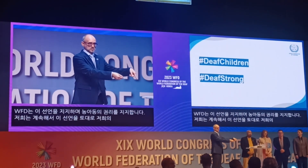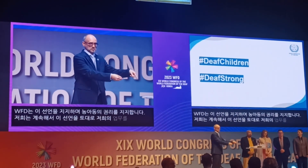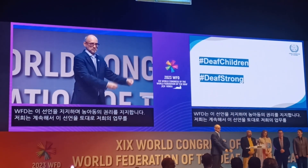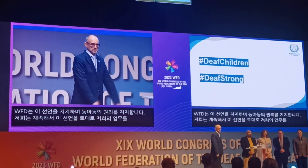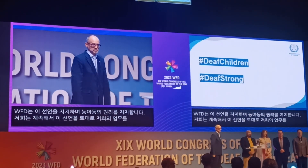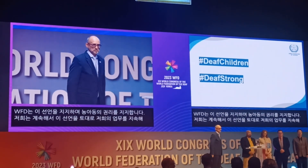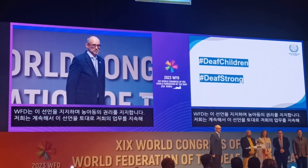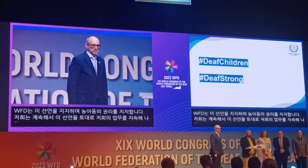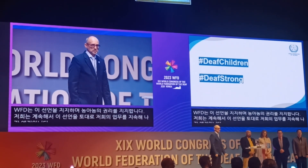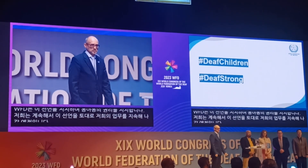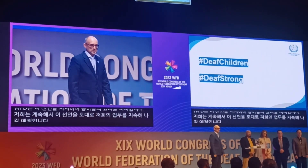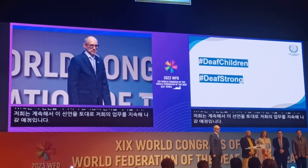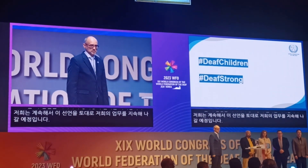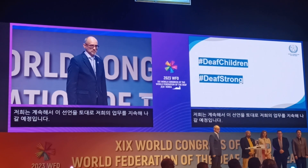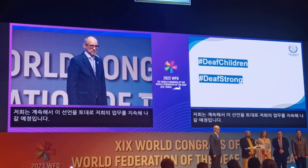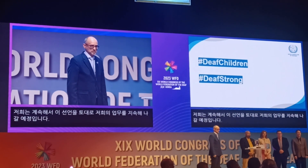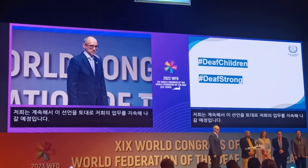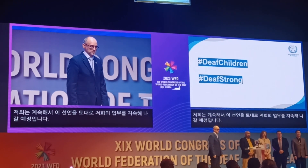poster.